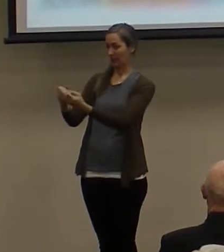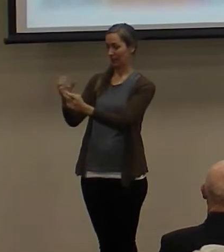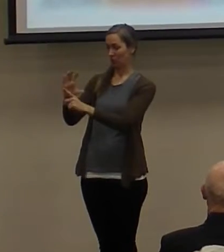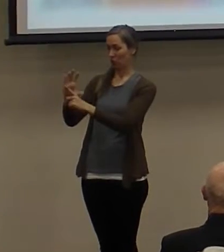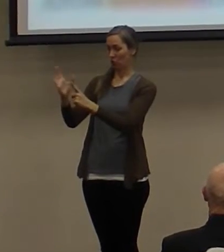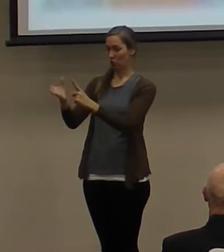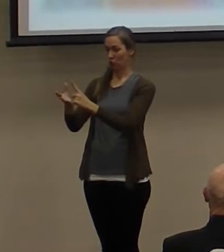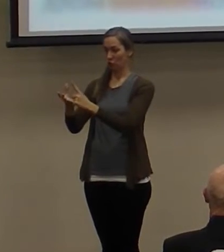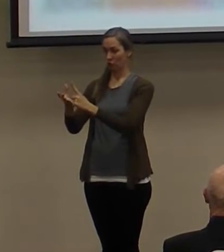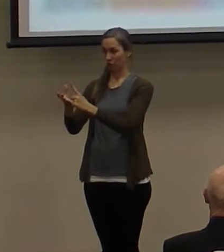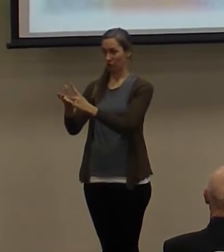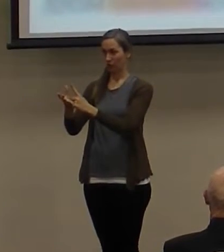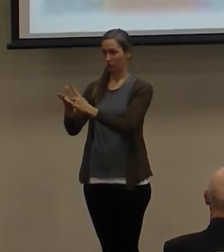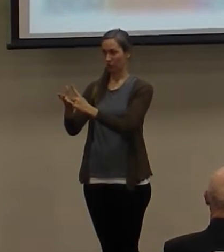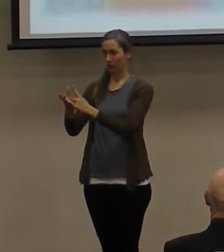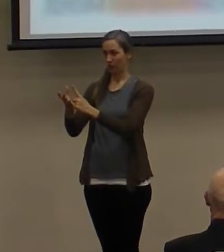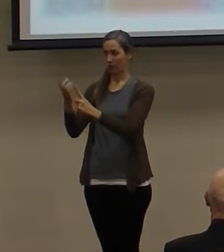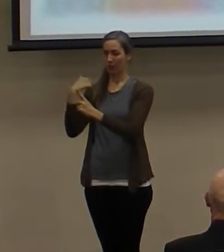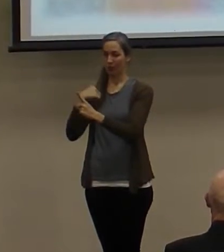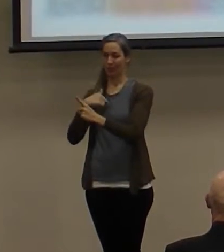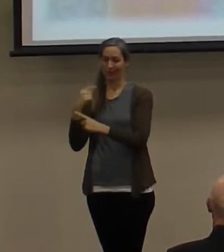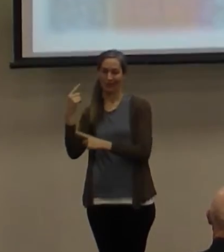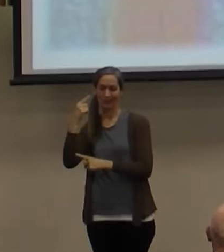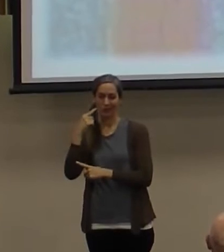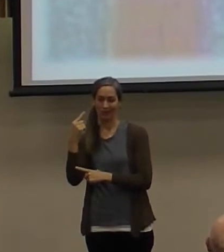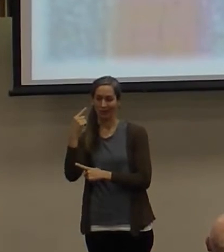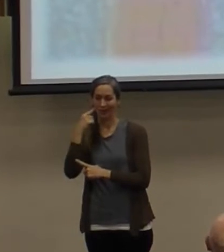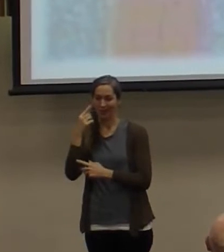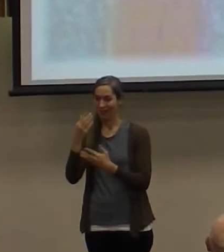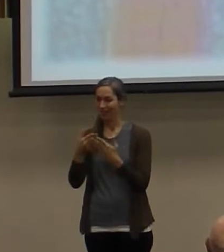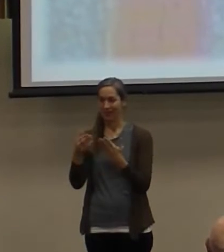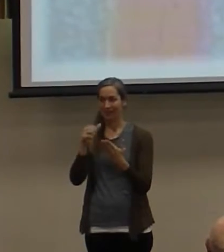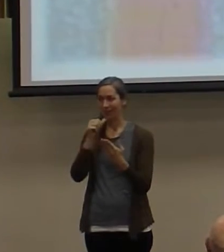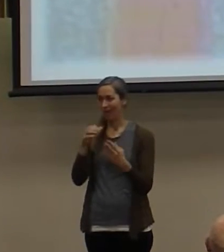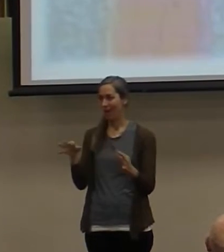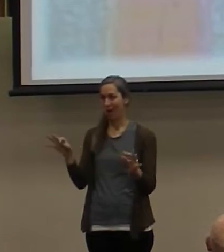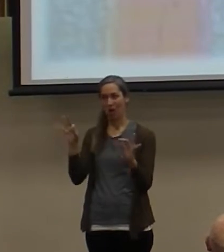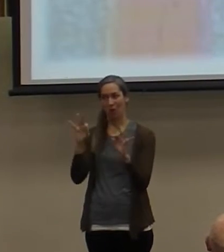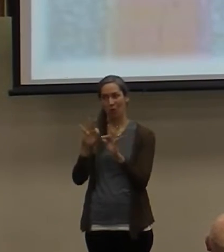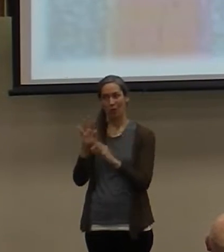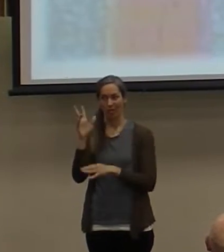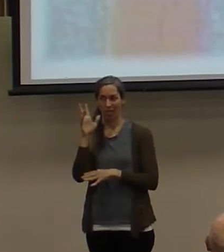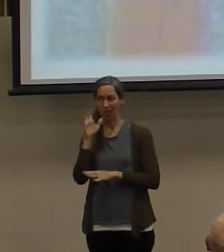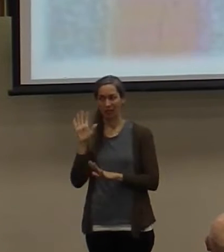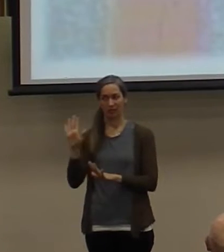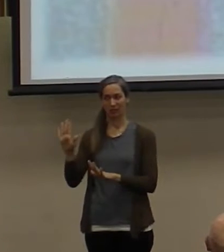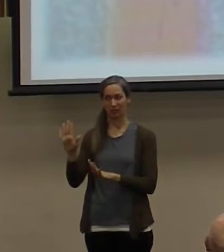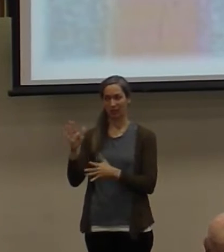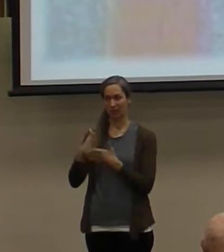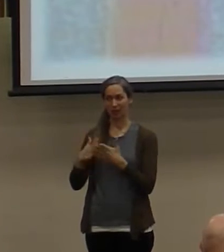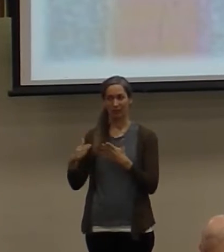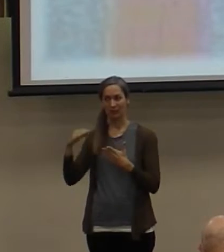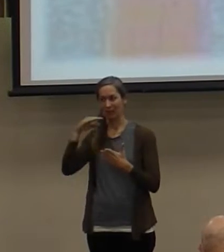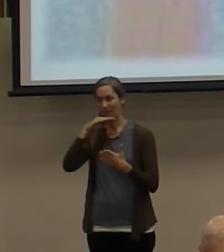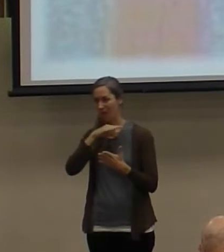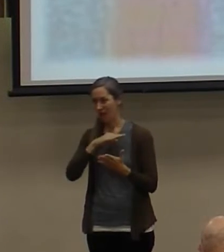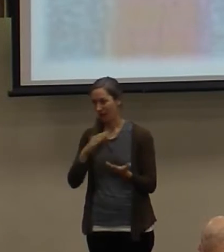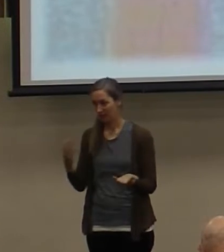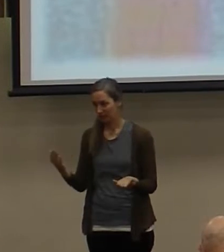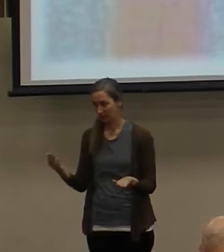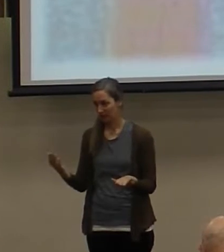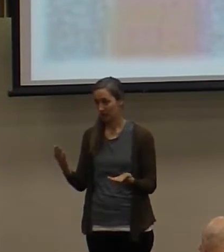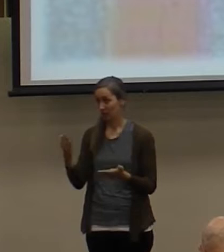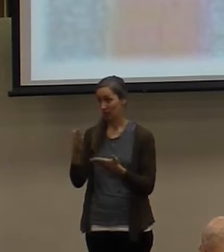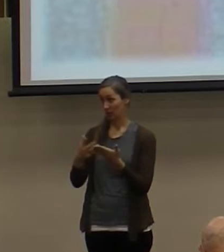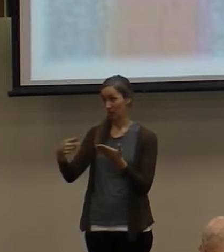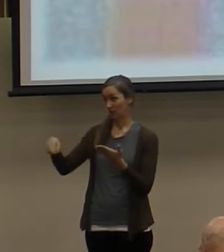culture really isn't worth listening to. So much of it is just outright lies. Some of you are